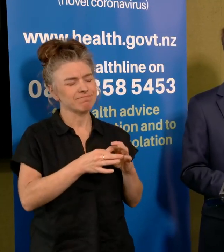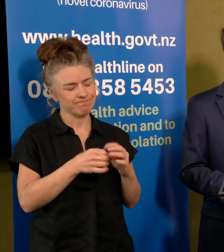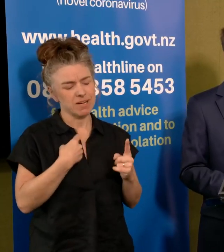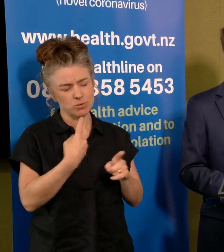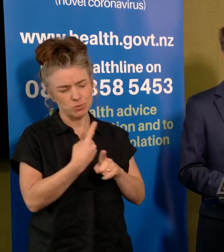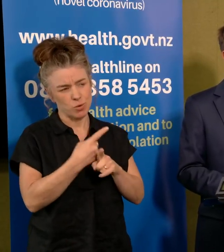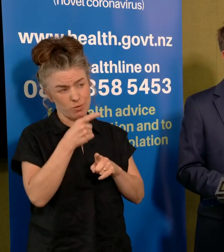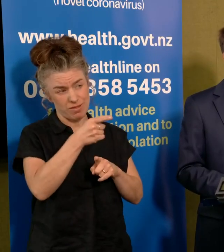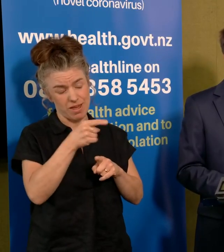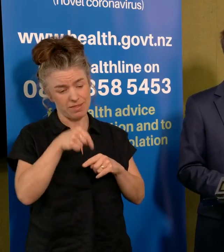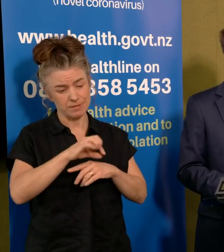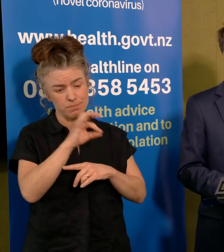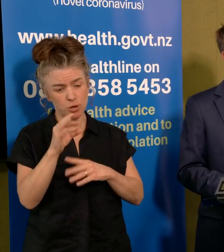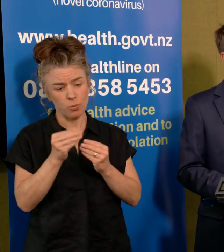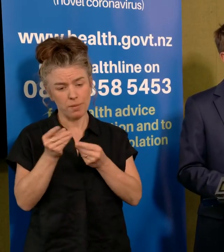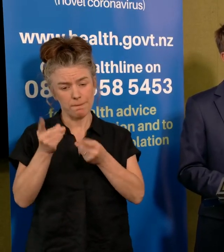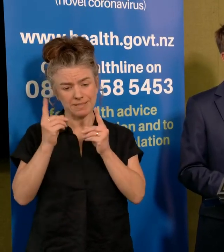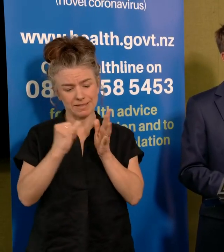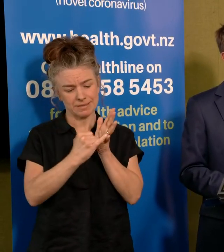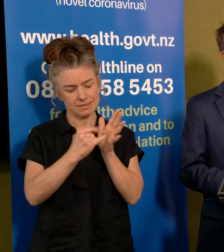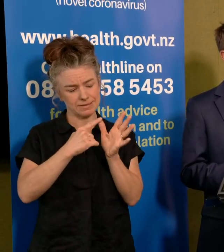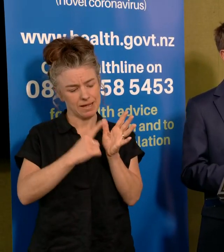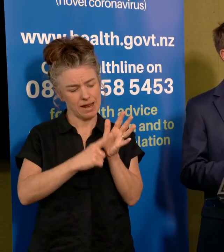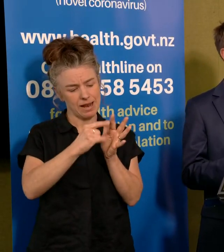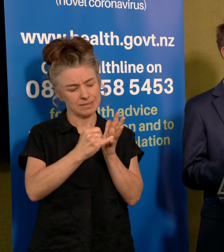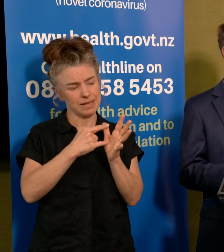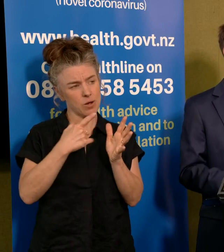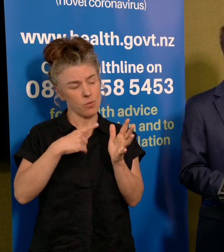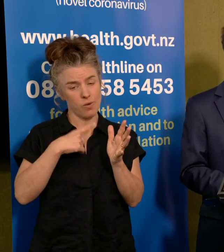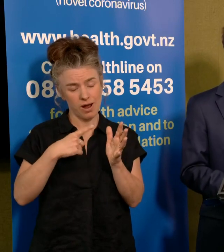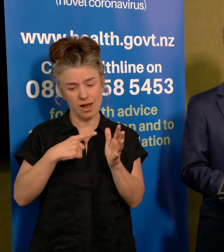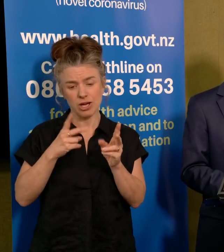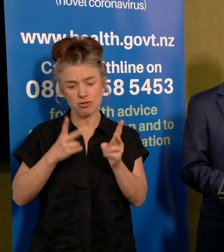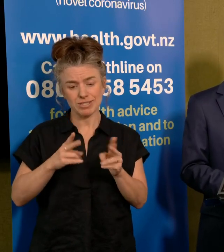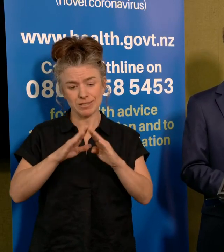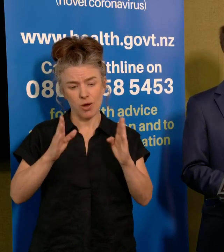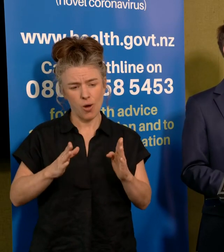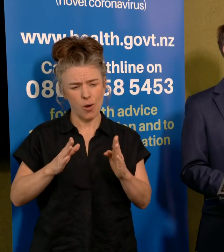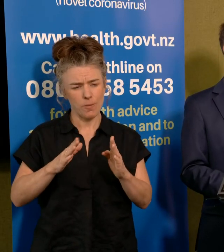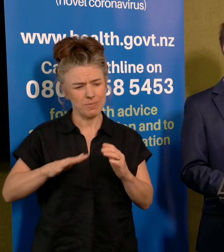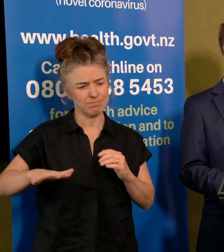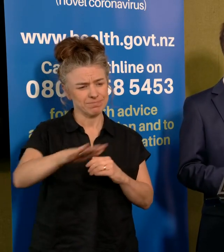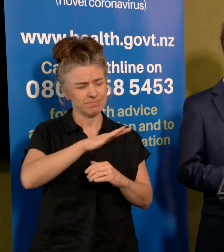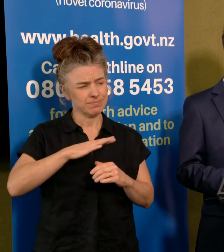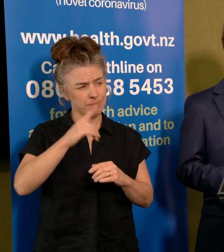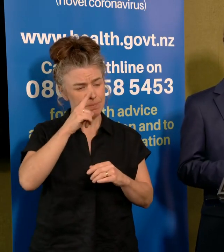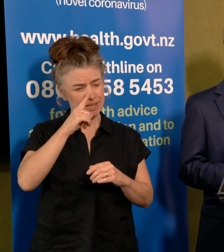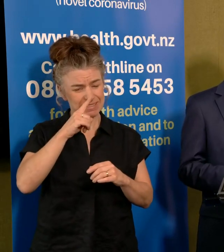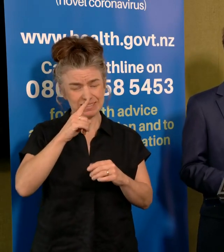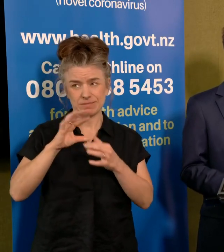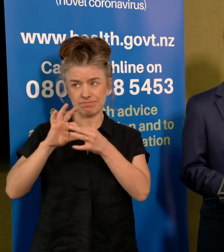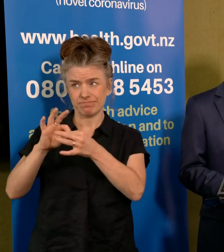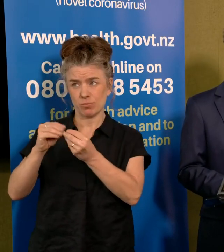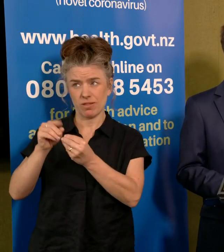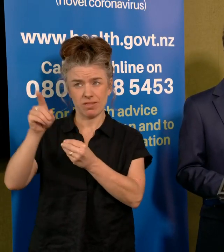with Minister Salesa because the aged residential care sector had reached out to her. Actually, I know